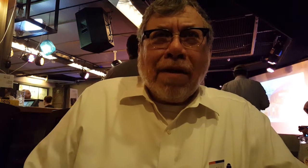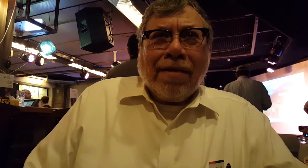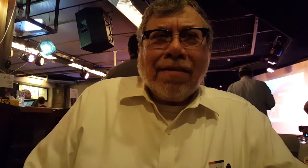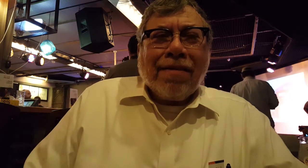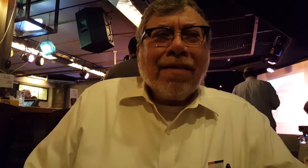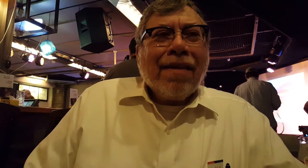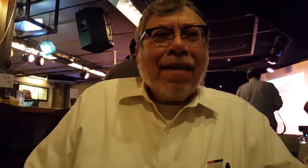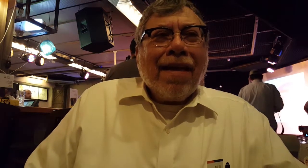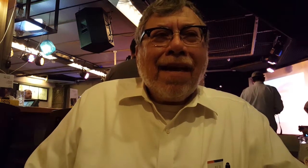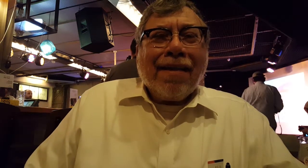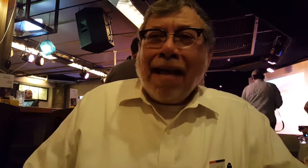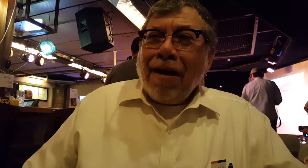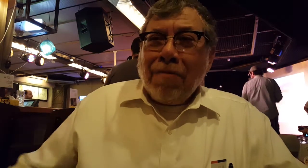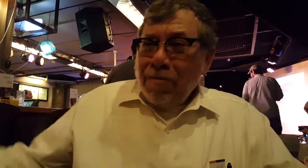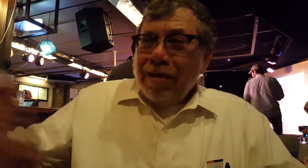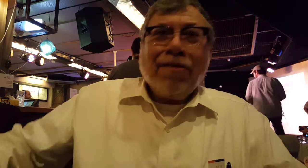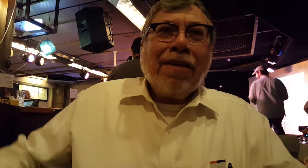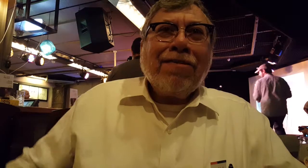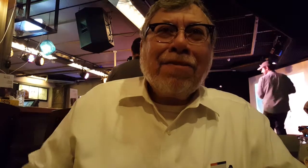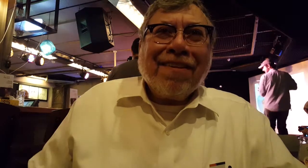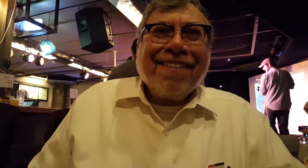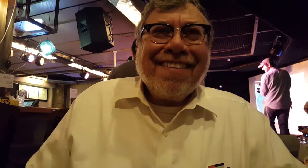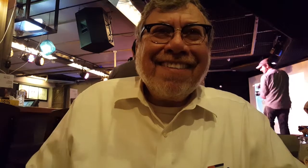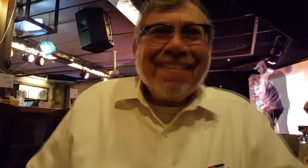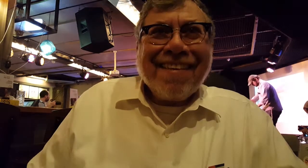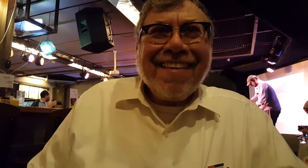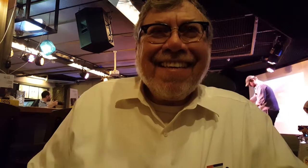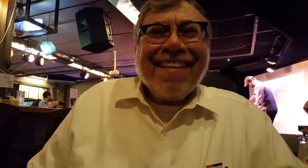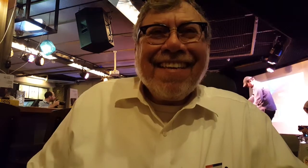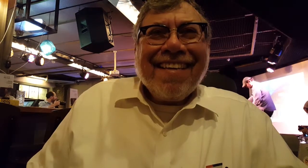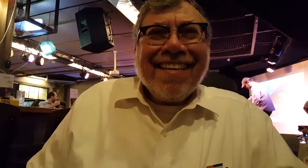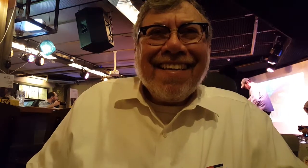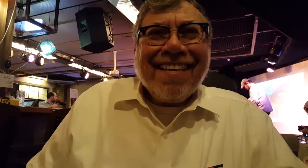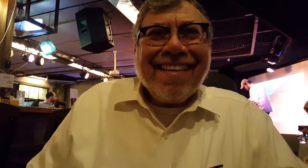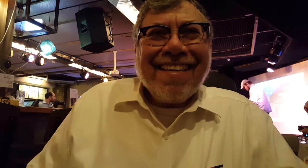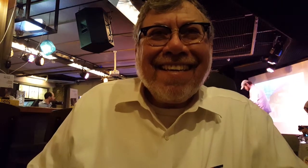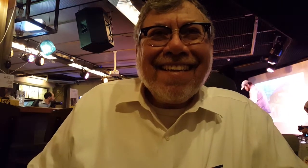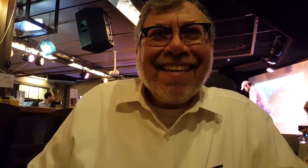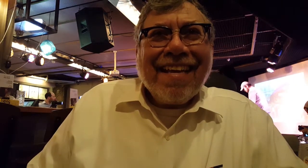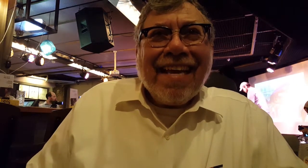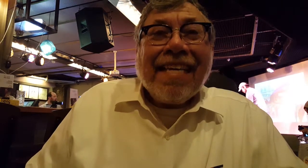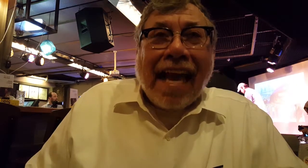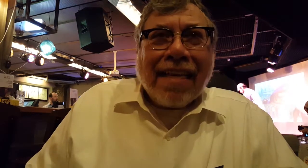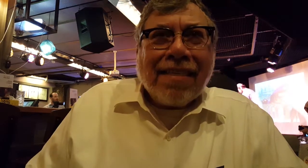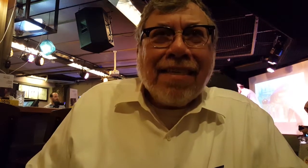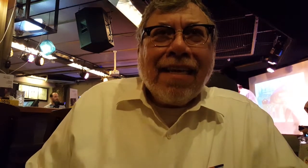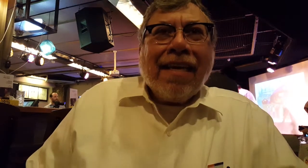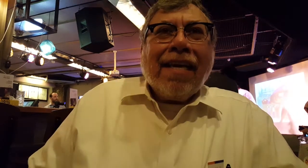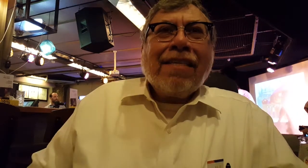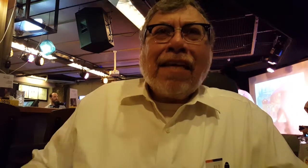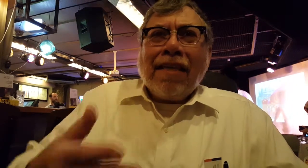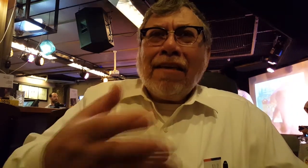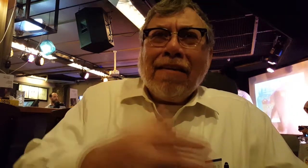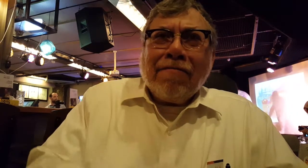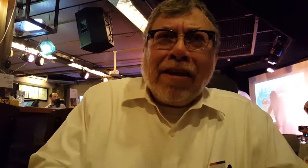space, and now we're here in Israel. You're bringing this thing to Israel. Yes. Okay. It's like the invention